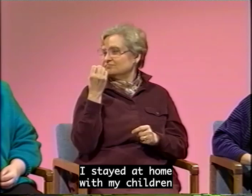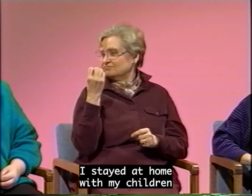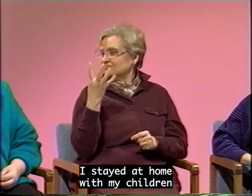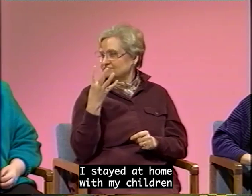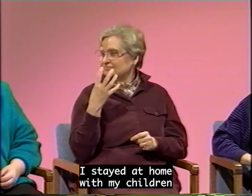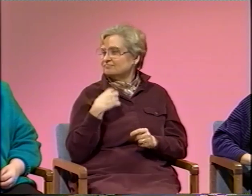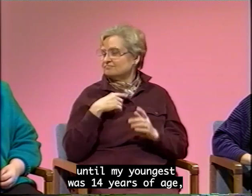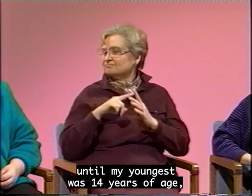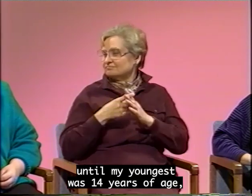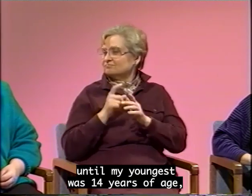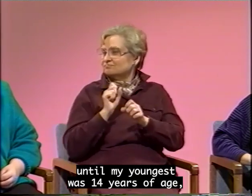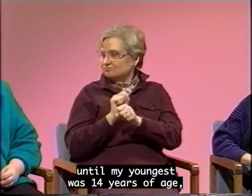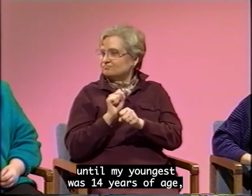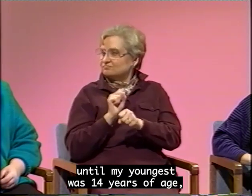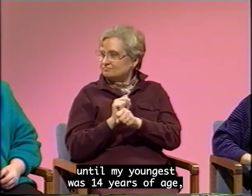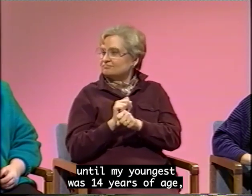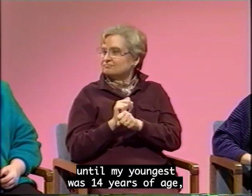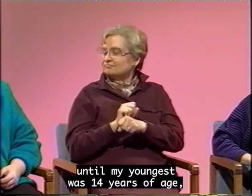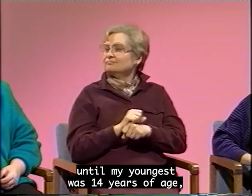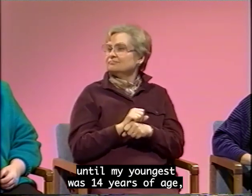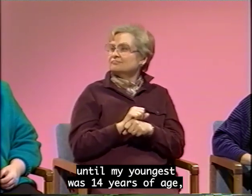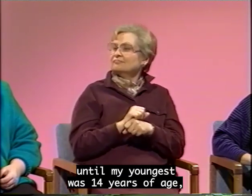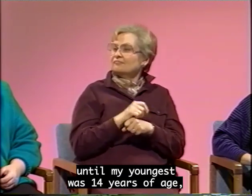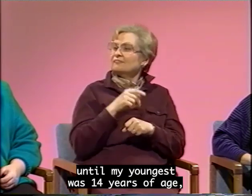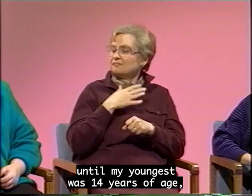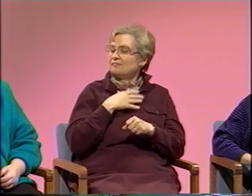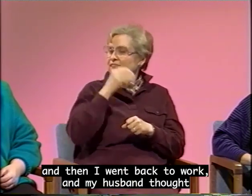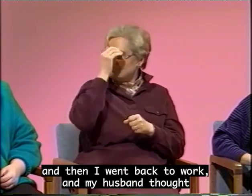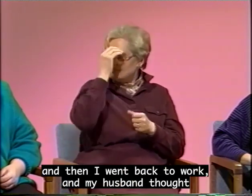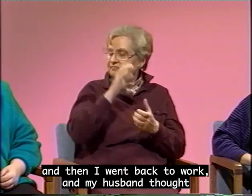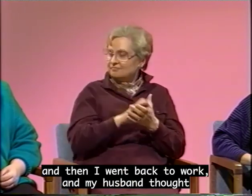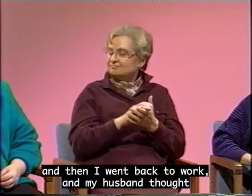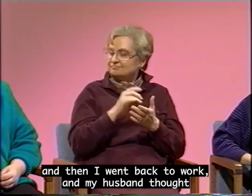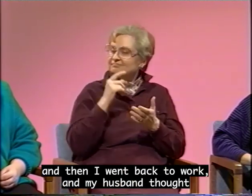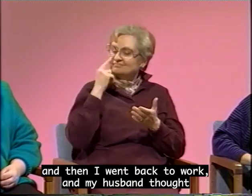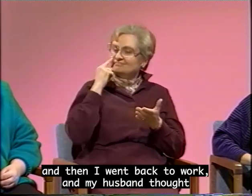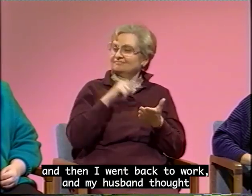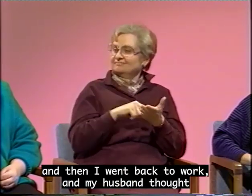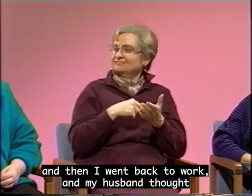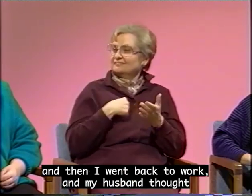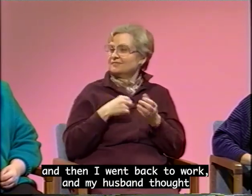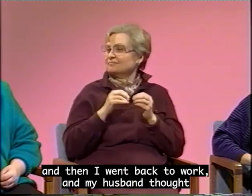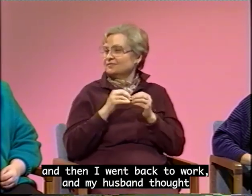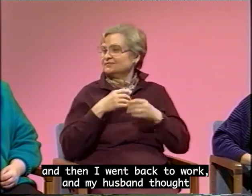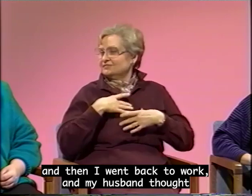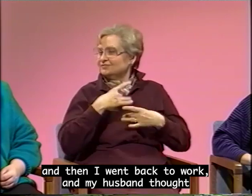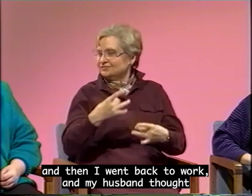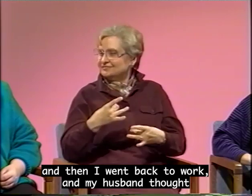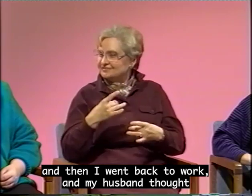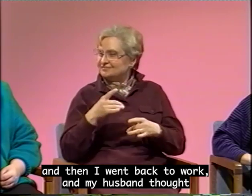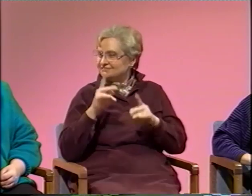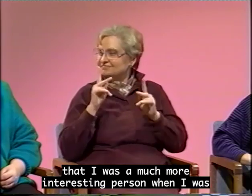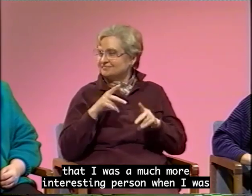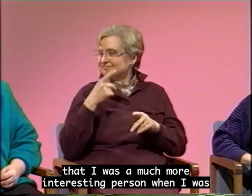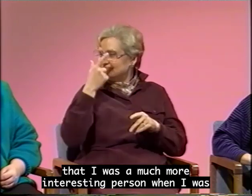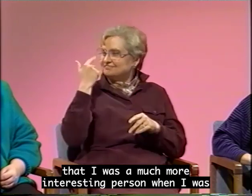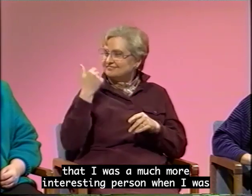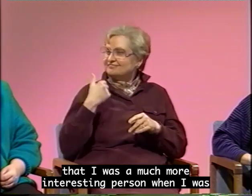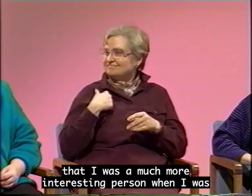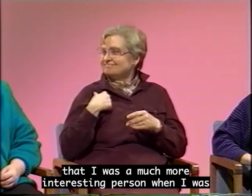children until my youngest was 14 years of age. And then I went back to work. And my husband thought that I was a much more interesting